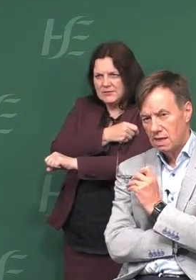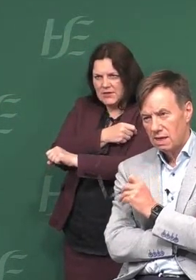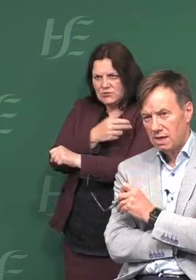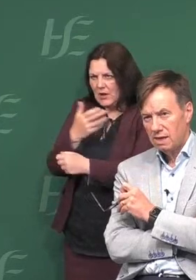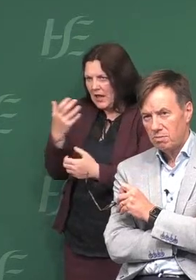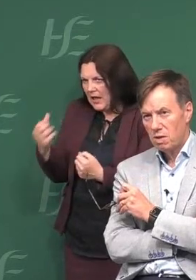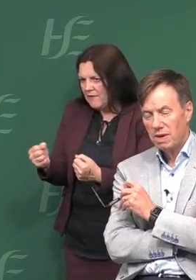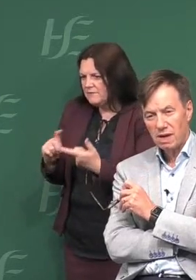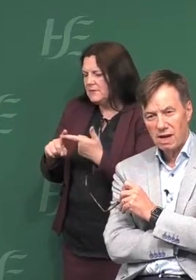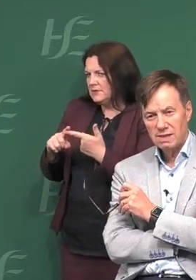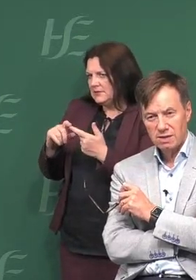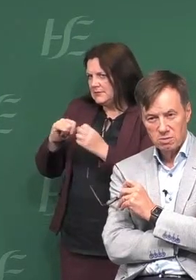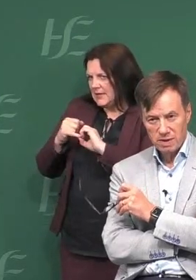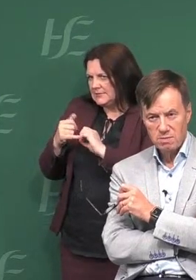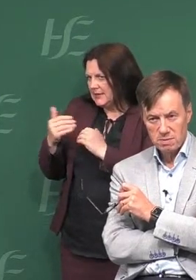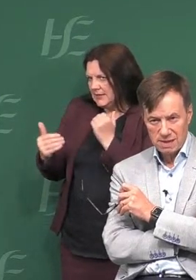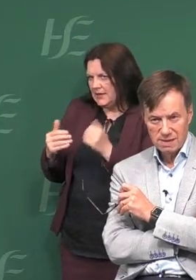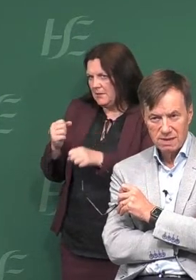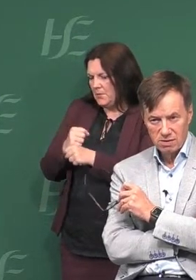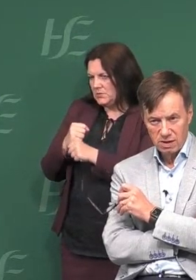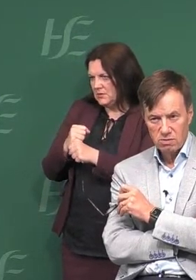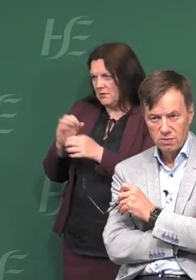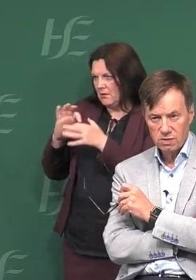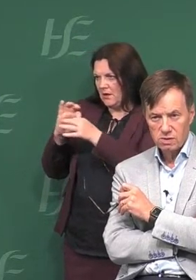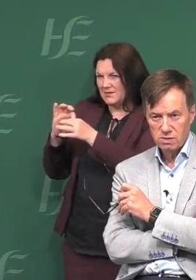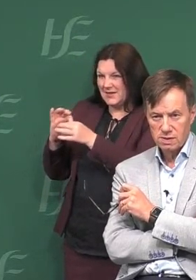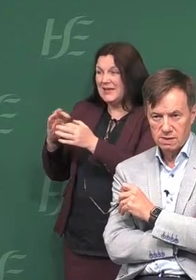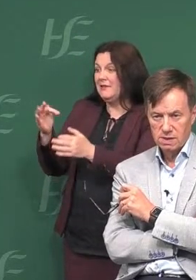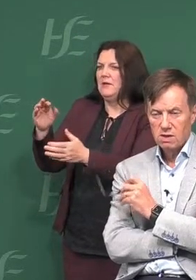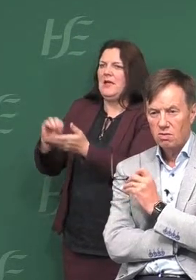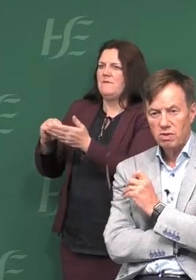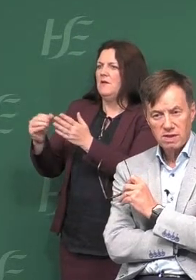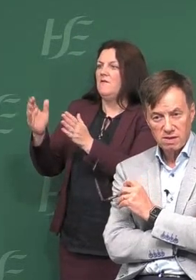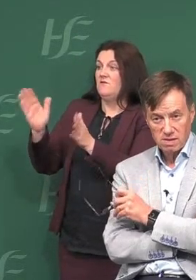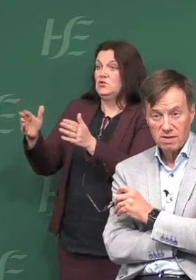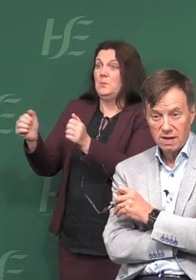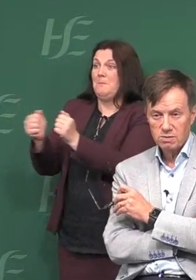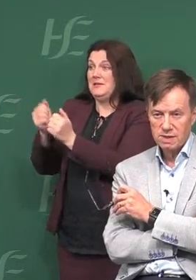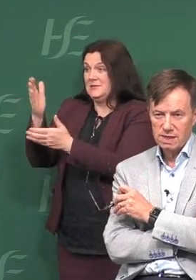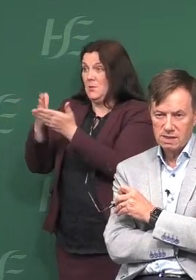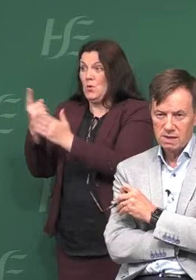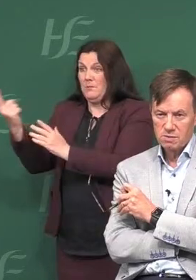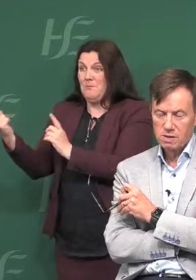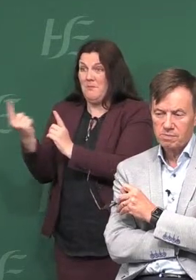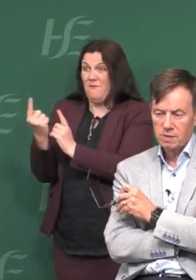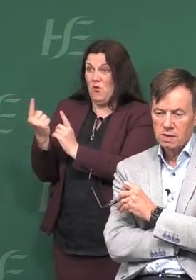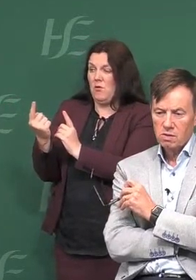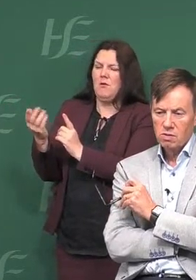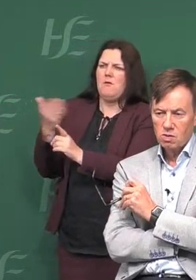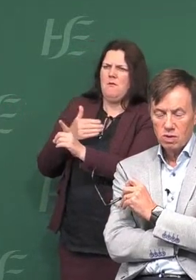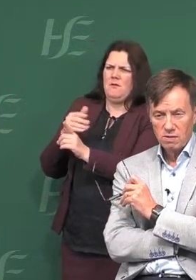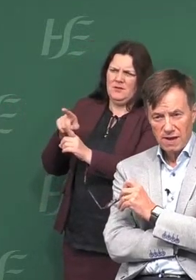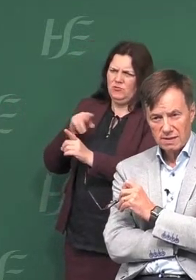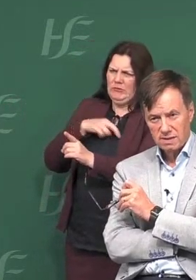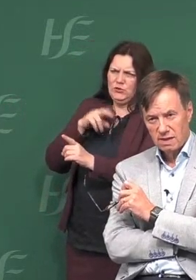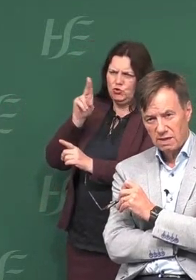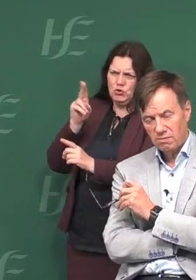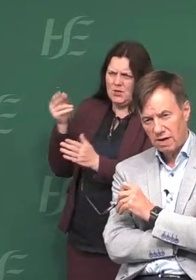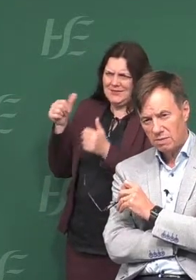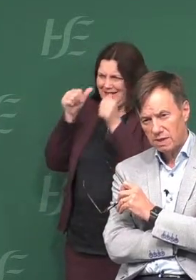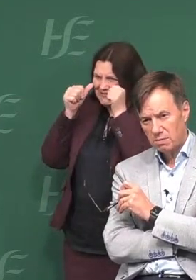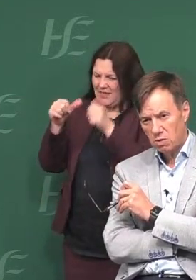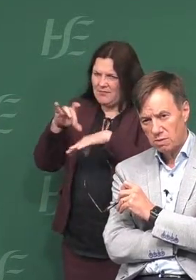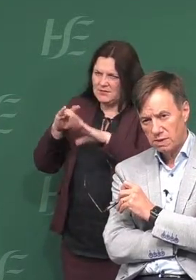indeed. Being a contact or being symptomatic clearly are referred to as reasons not to attend a hospital. So in fact,